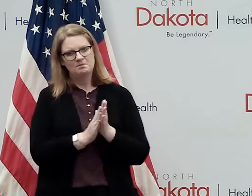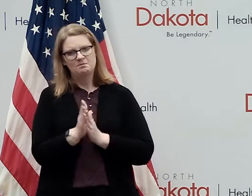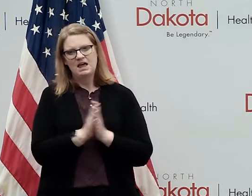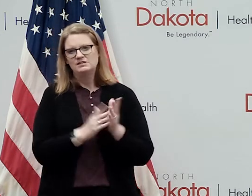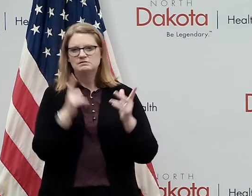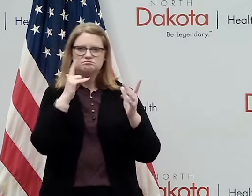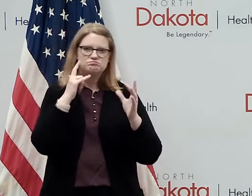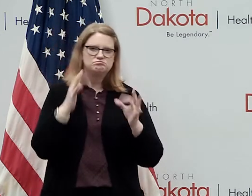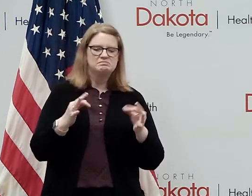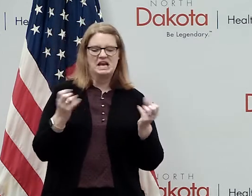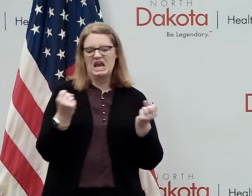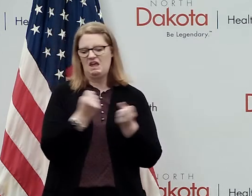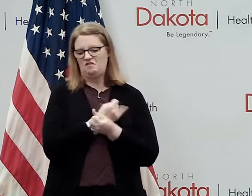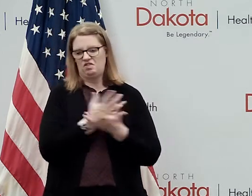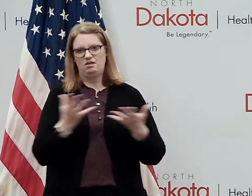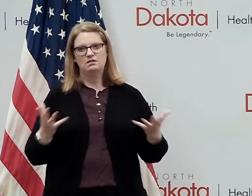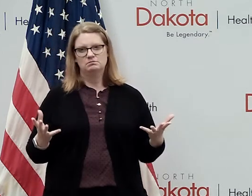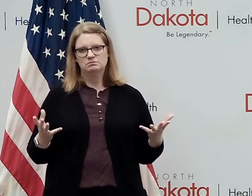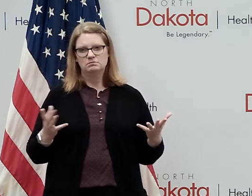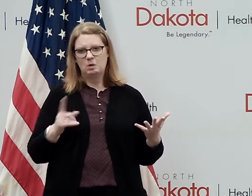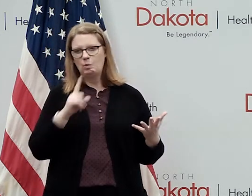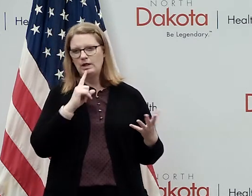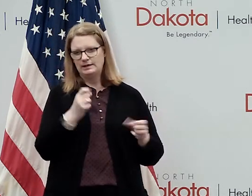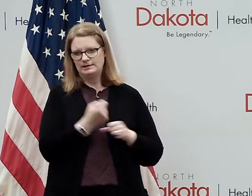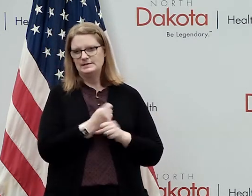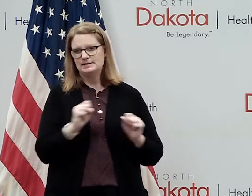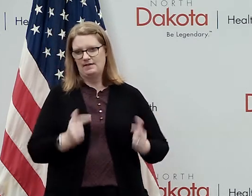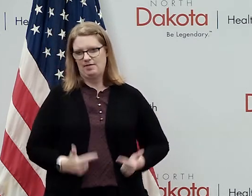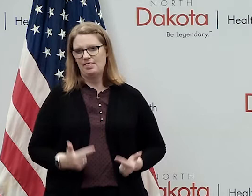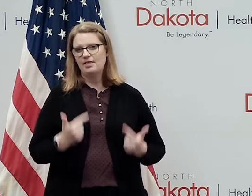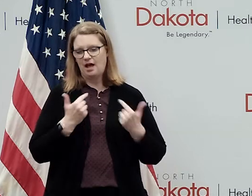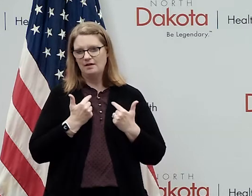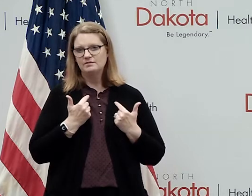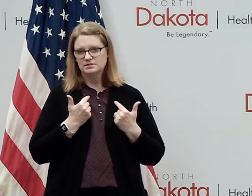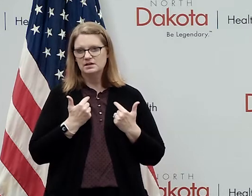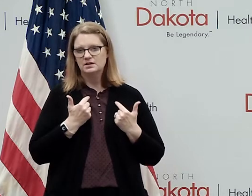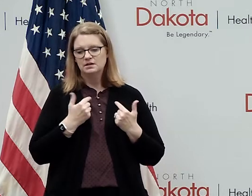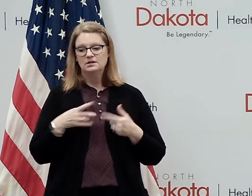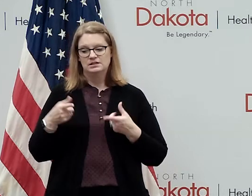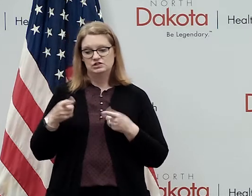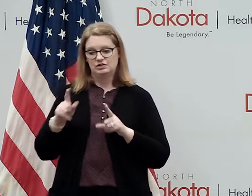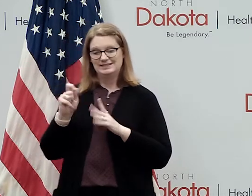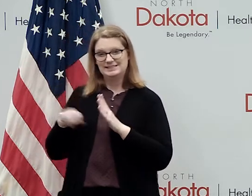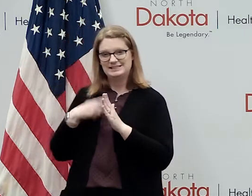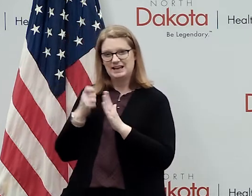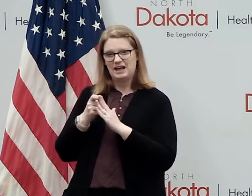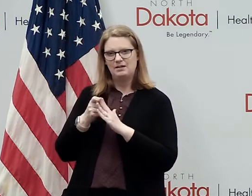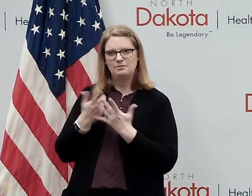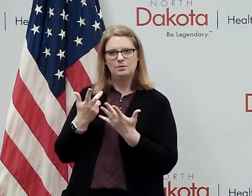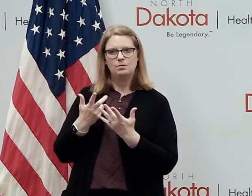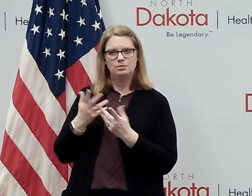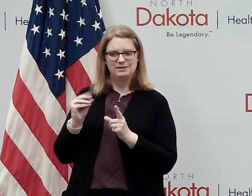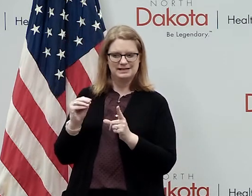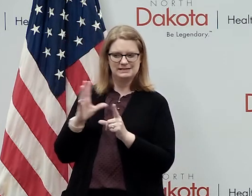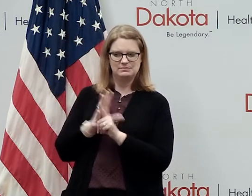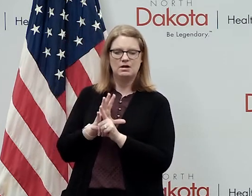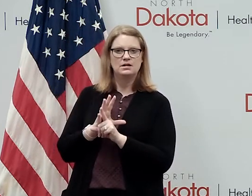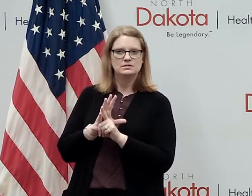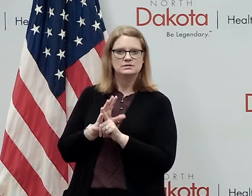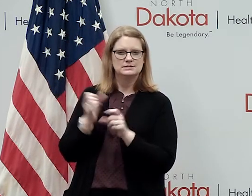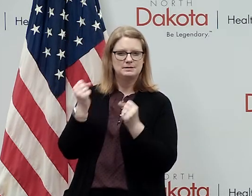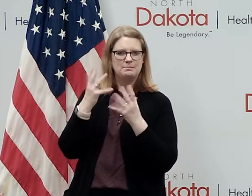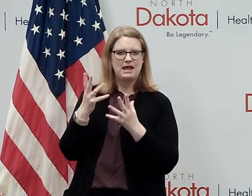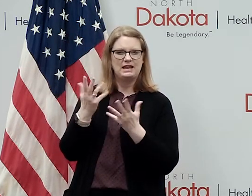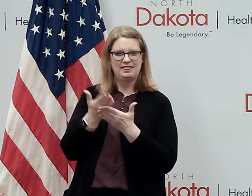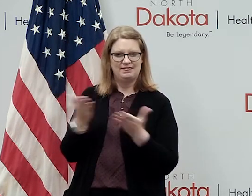they've done to save lives. But of course, during this time frame, you can get exposed to lots of traumatic